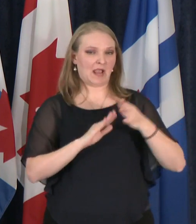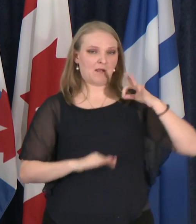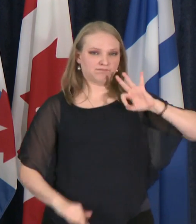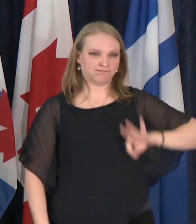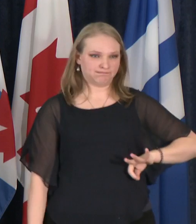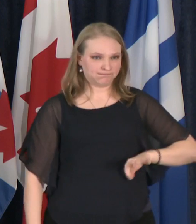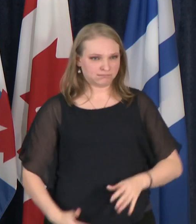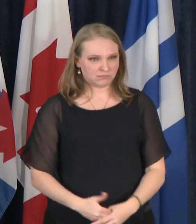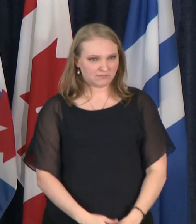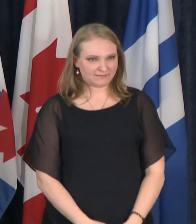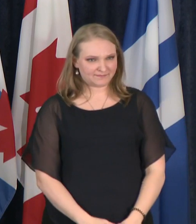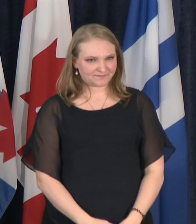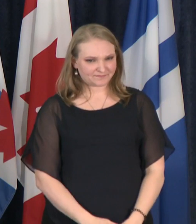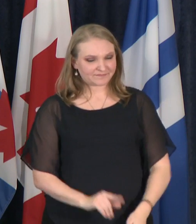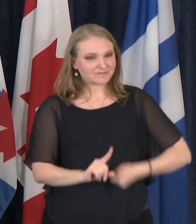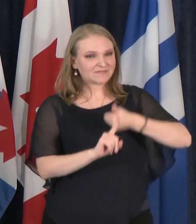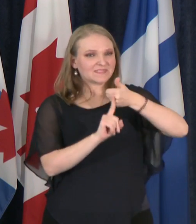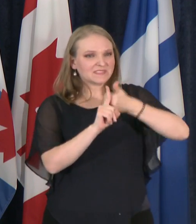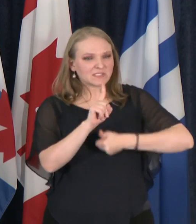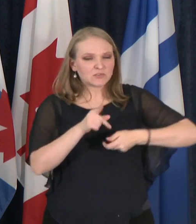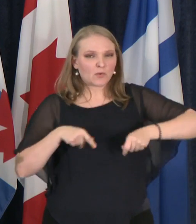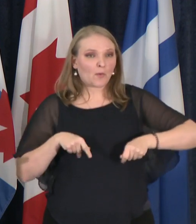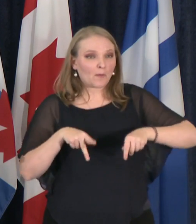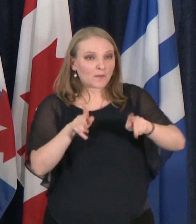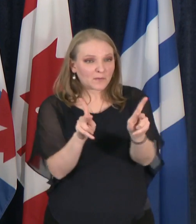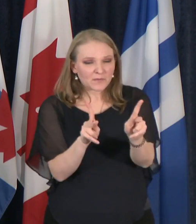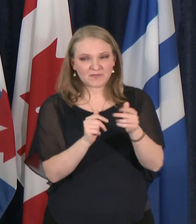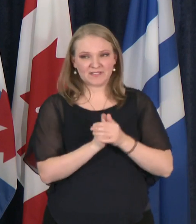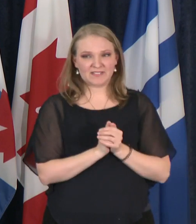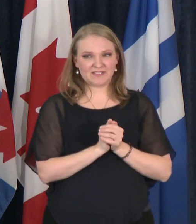Every opportunity